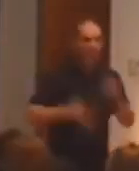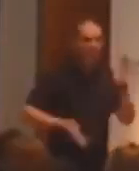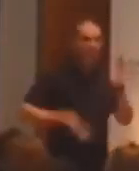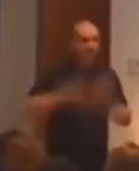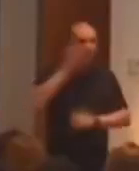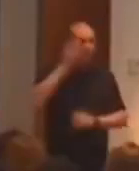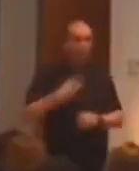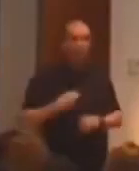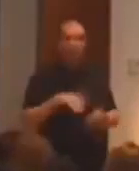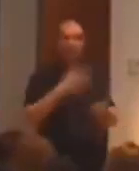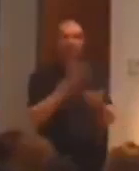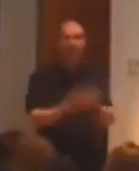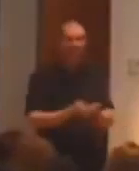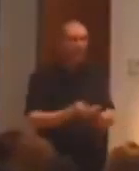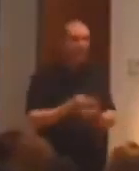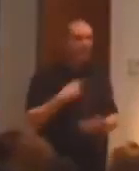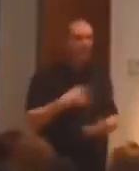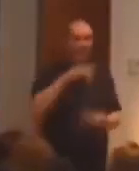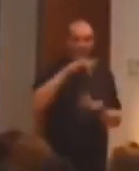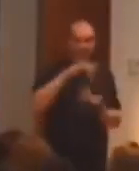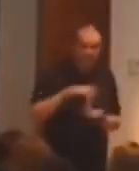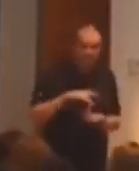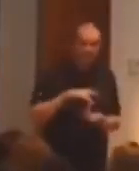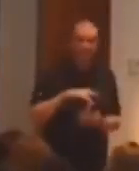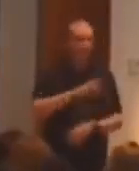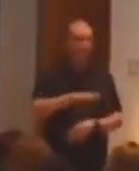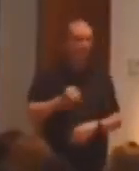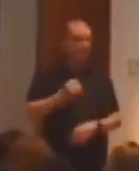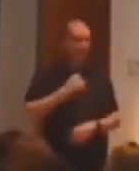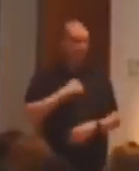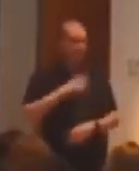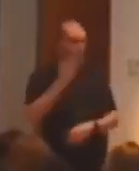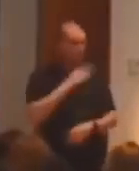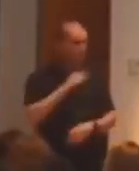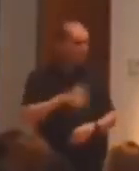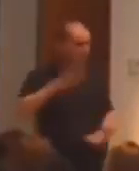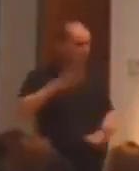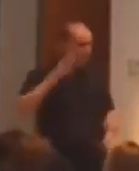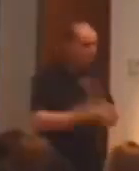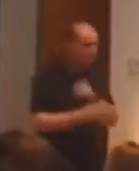and youth in our schools that's been corrupted by these materials. I will not be silenced.